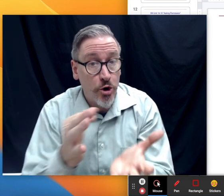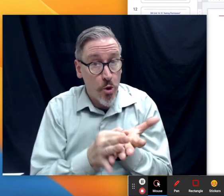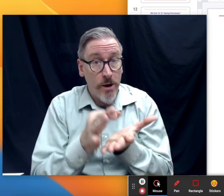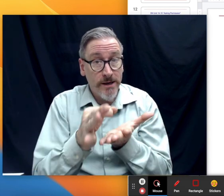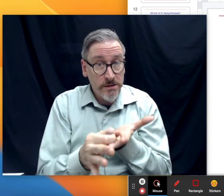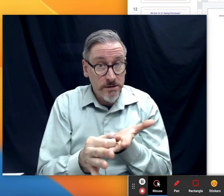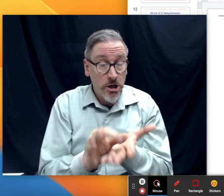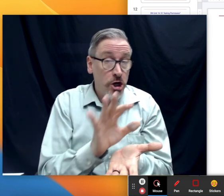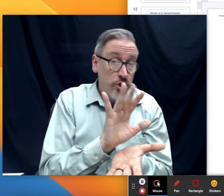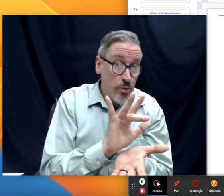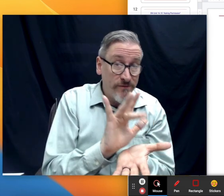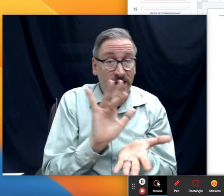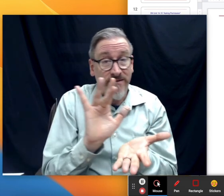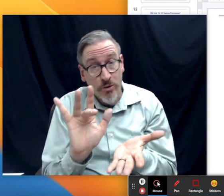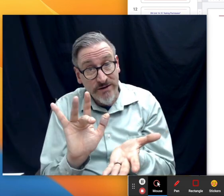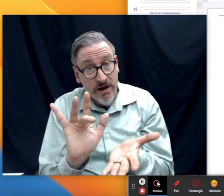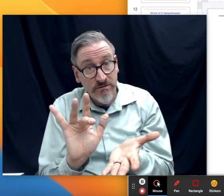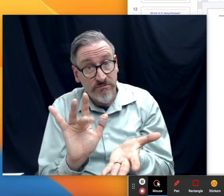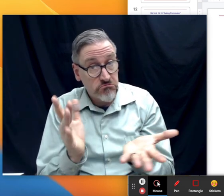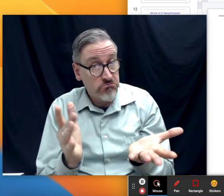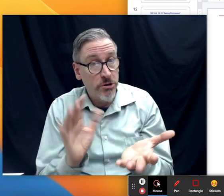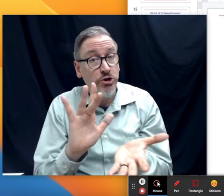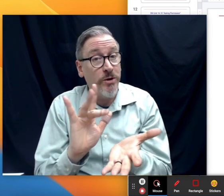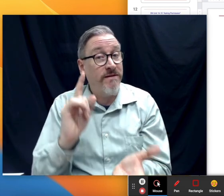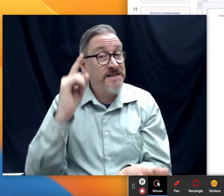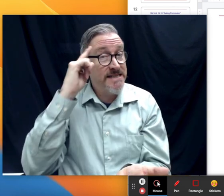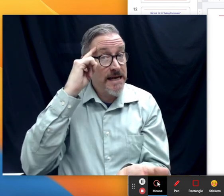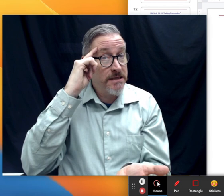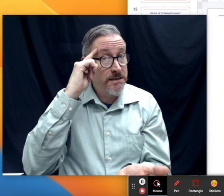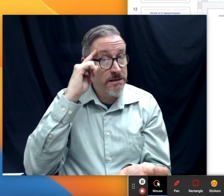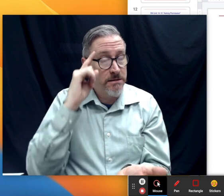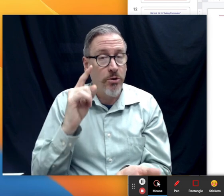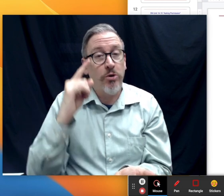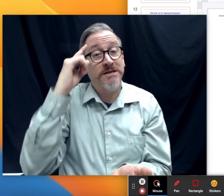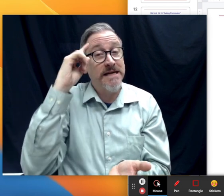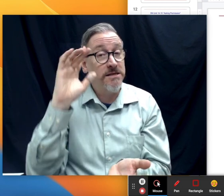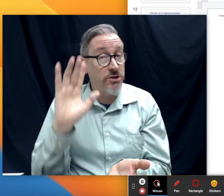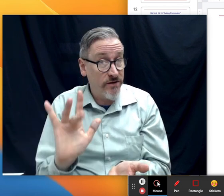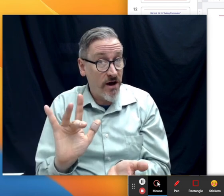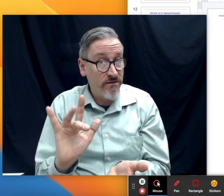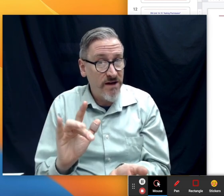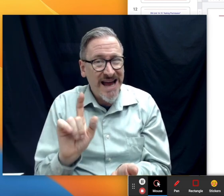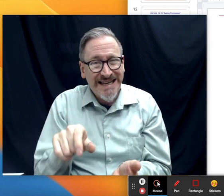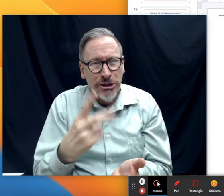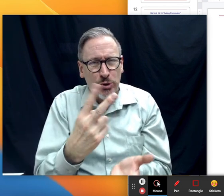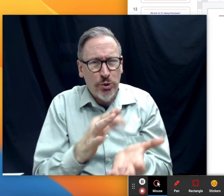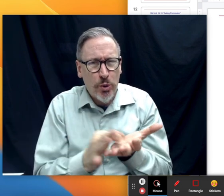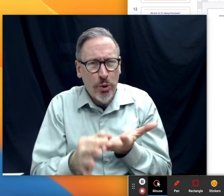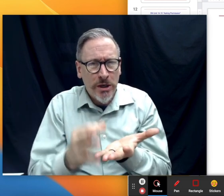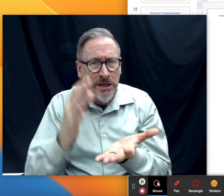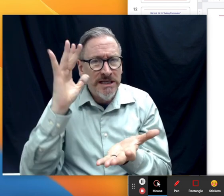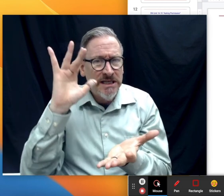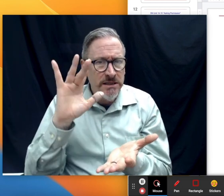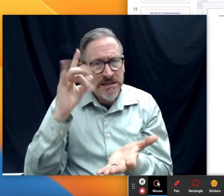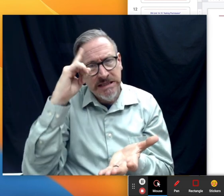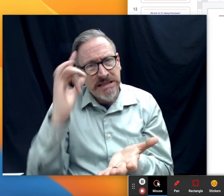2 coins, 25, 25, 25 cents, or cents 25.